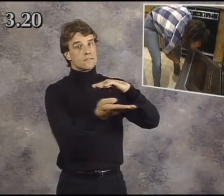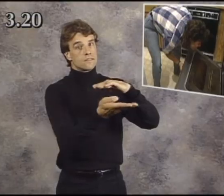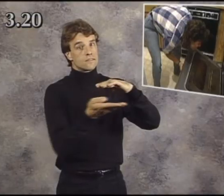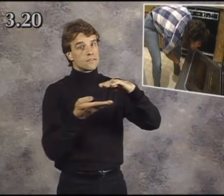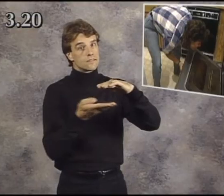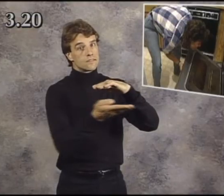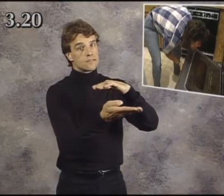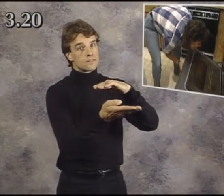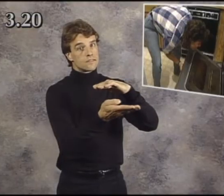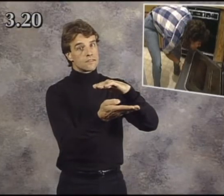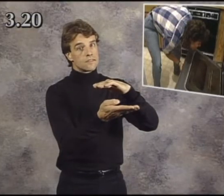Oven.